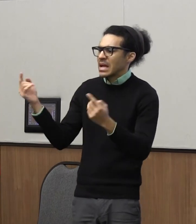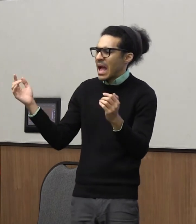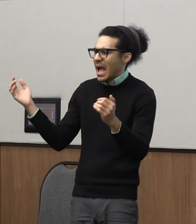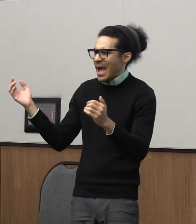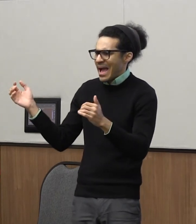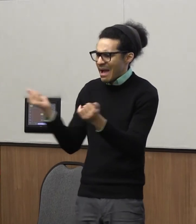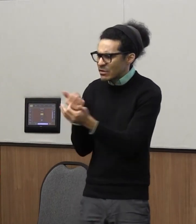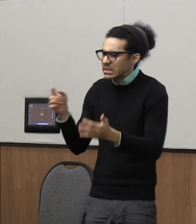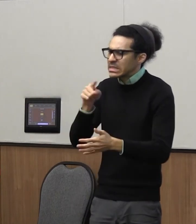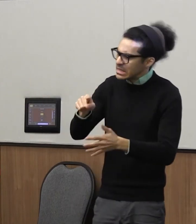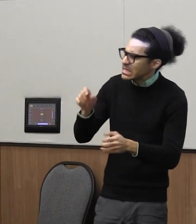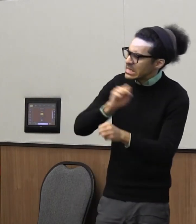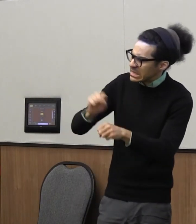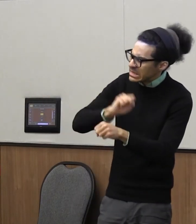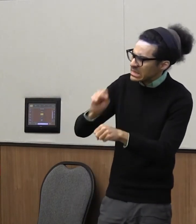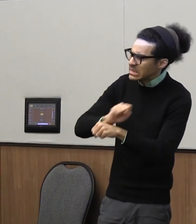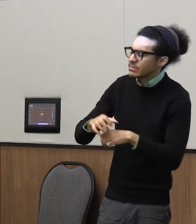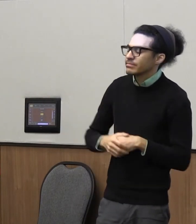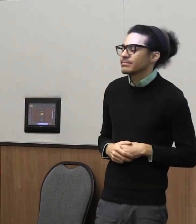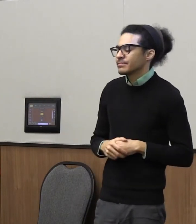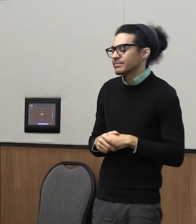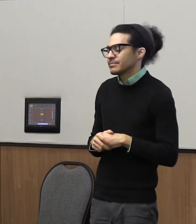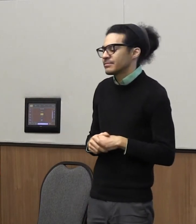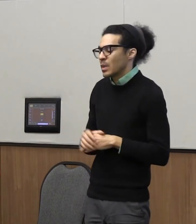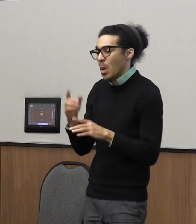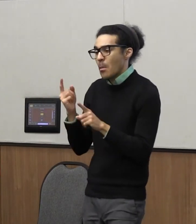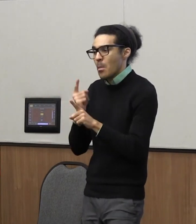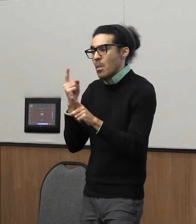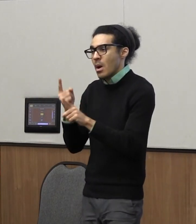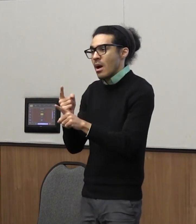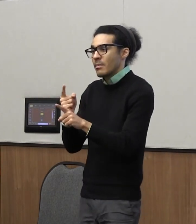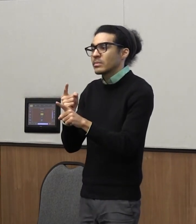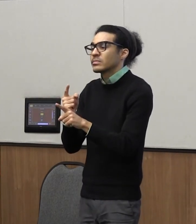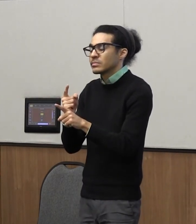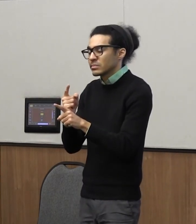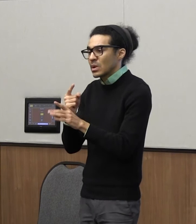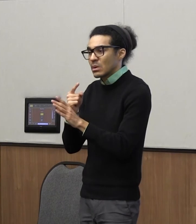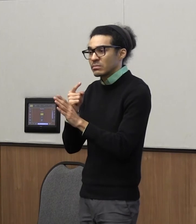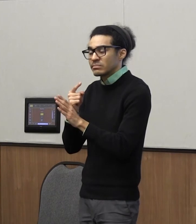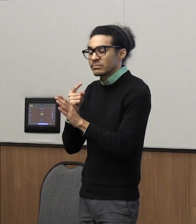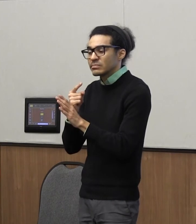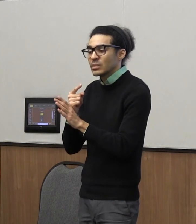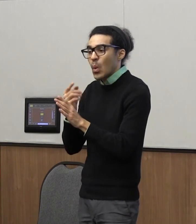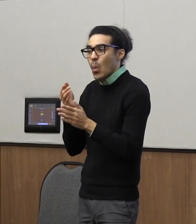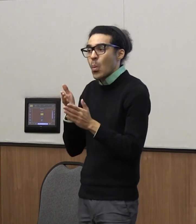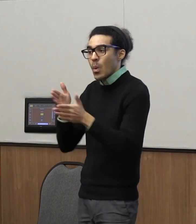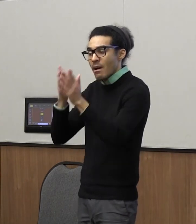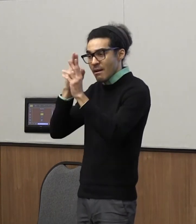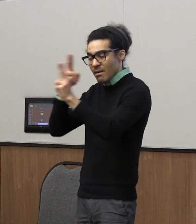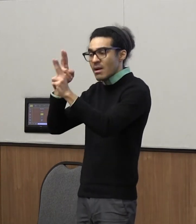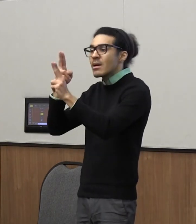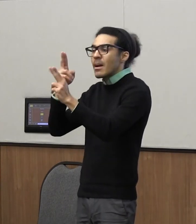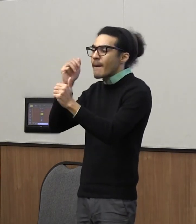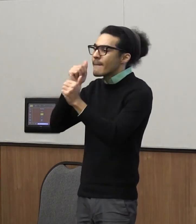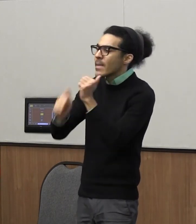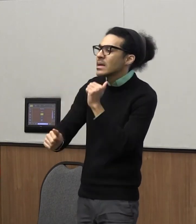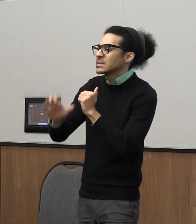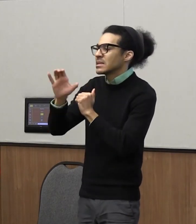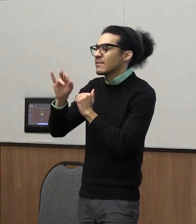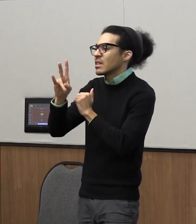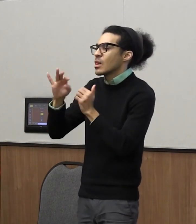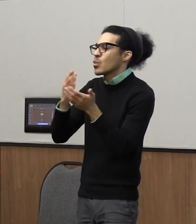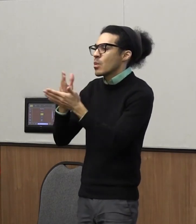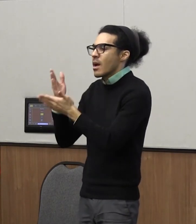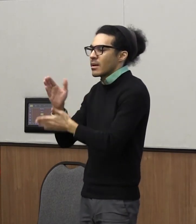lived and worked for. The proper monument to Dr. King would be passage of the Civil Rights Bill in Congress. It would be